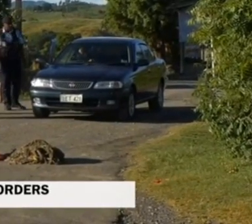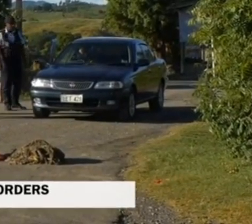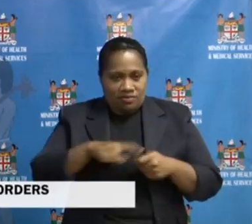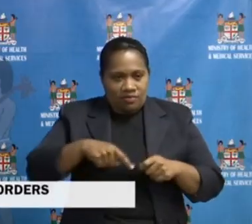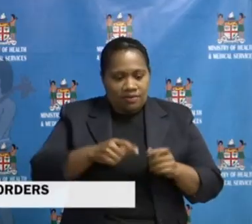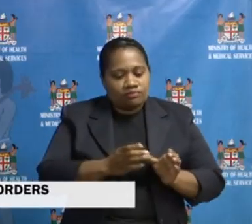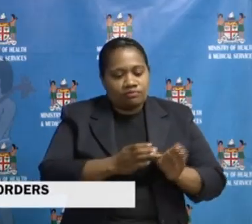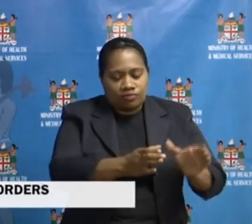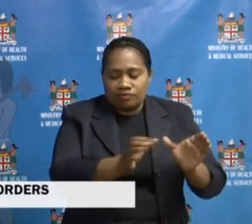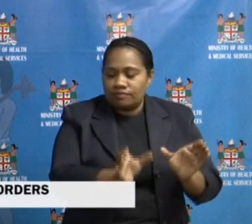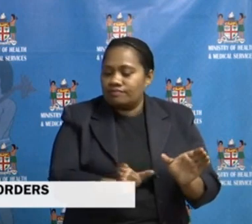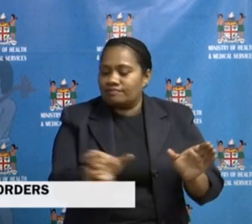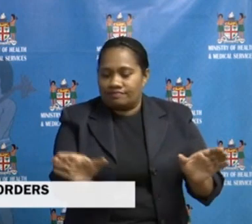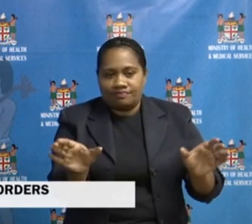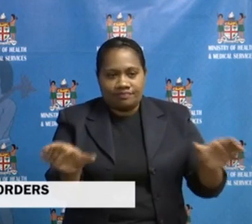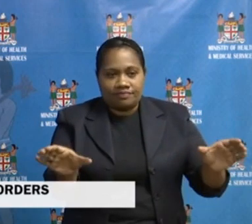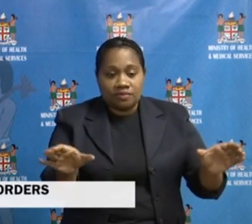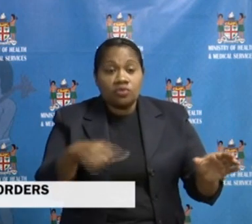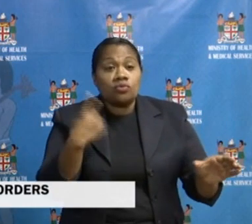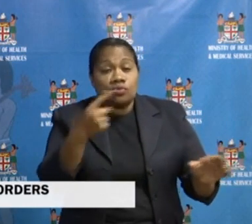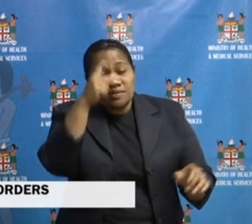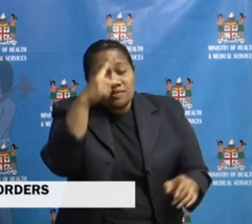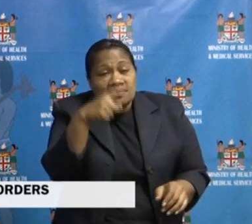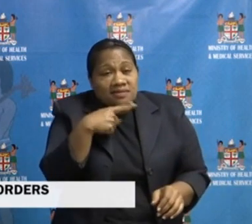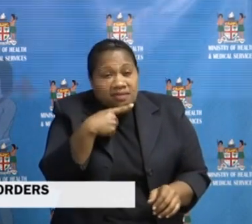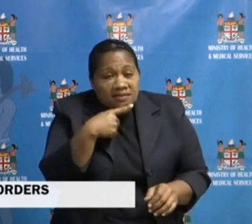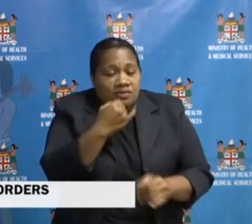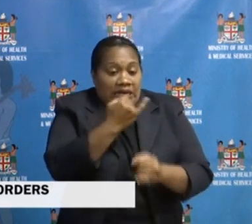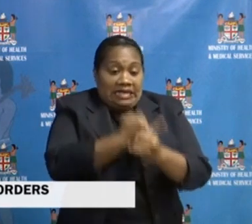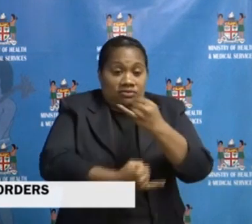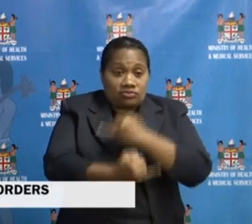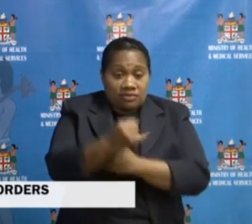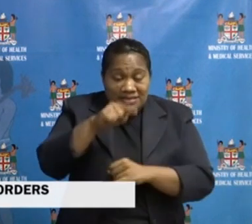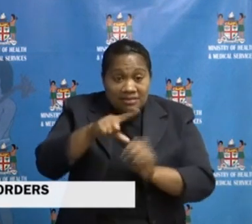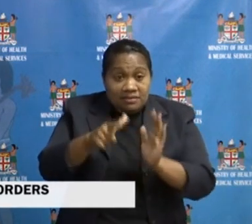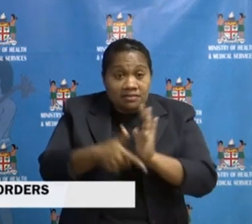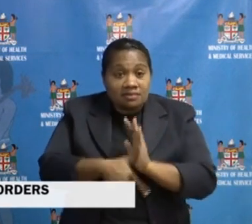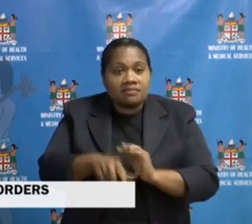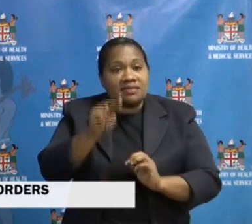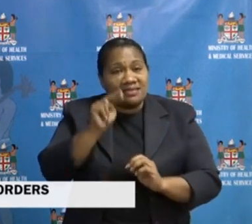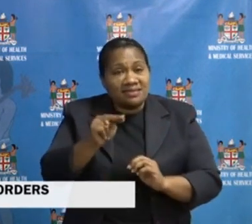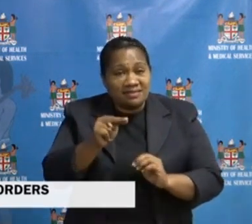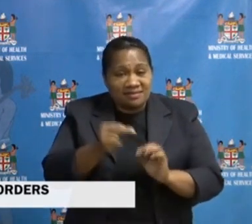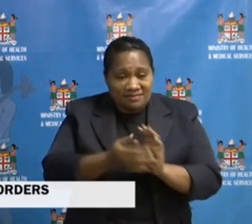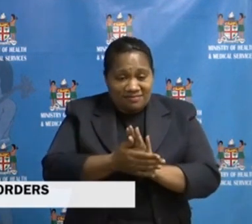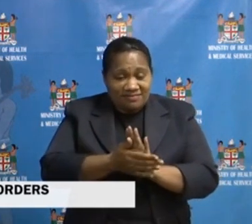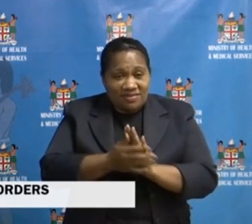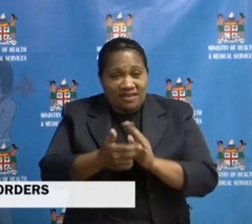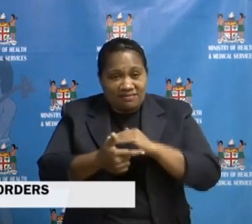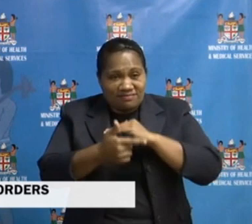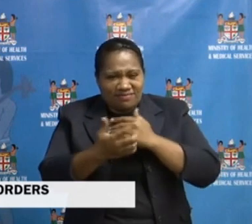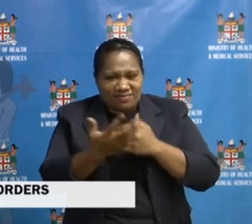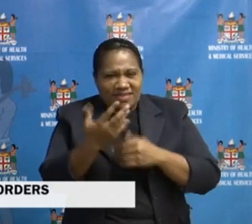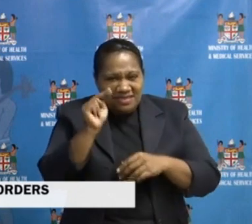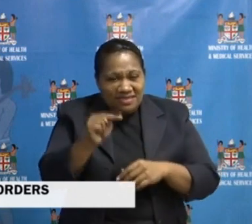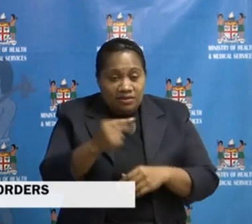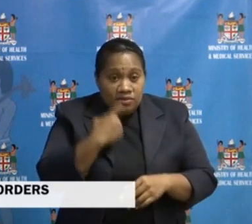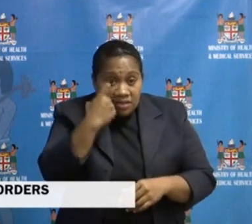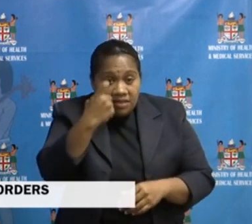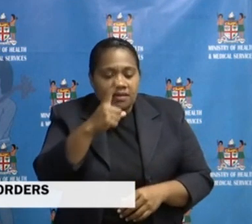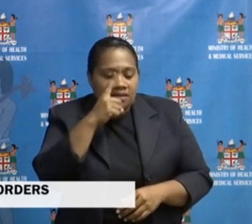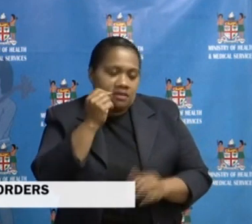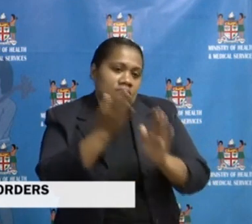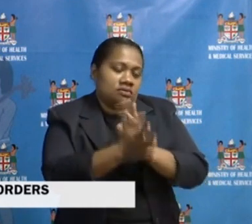sick or injured during this time need to access tertiary level care. They can either go to